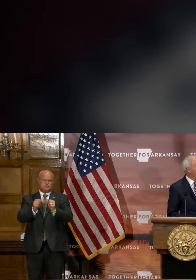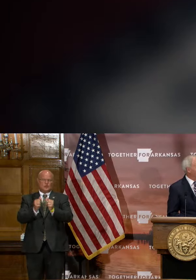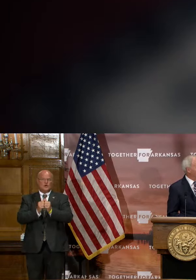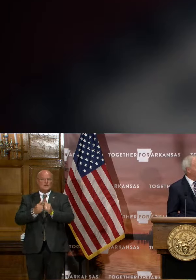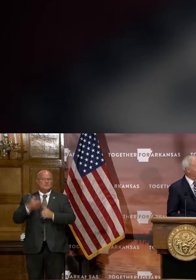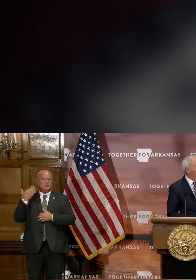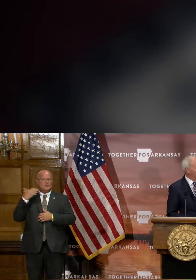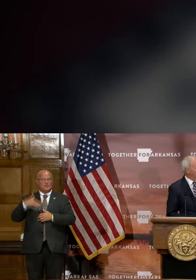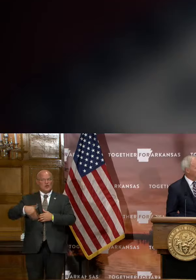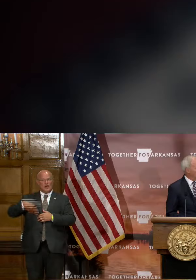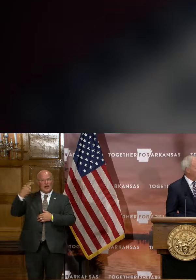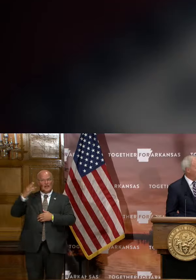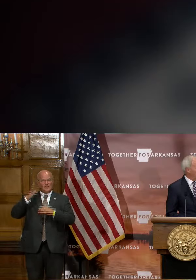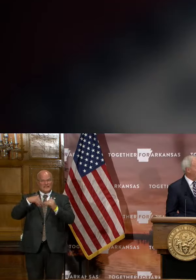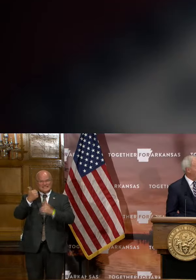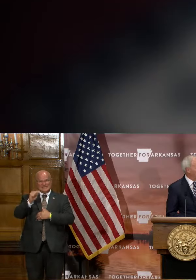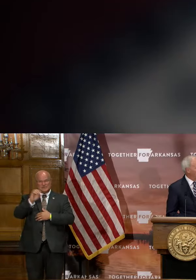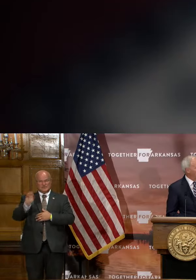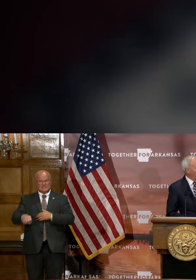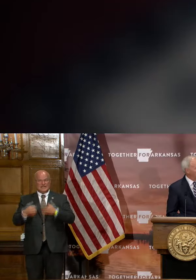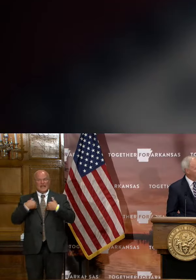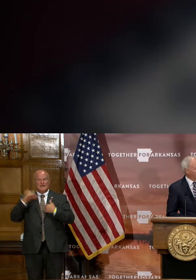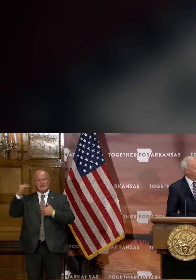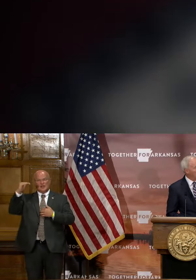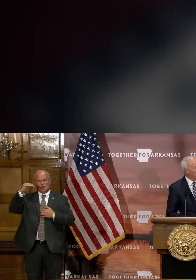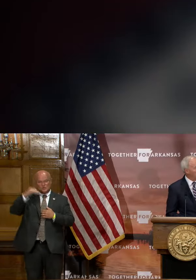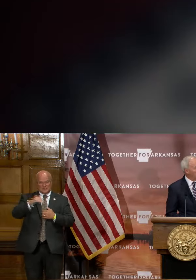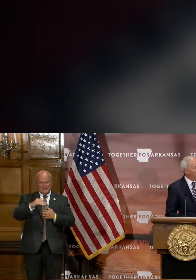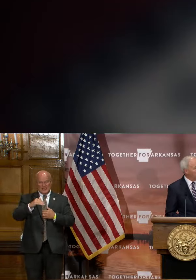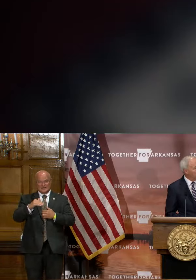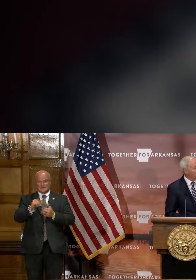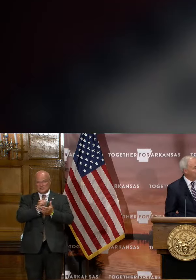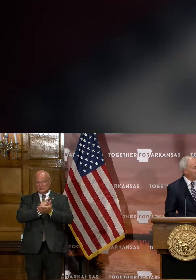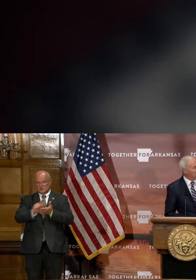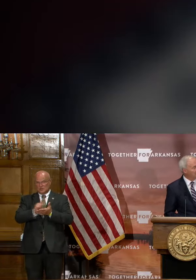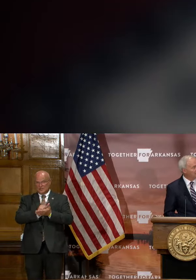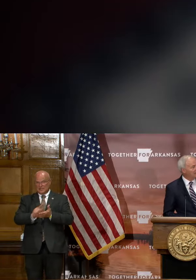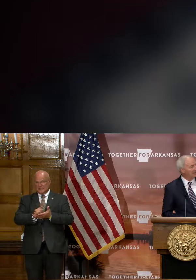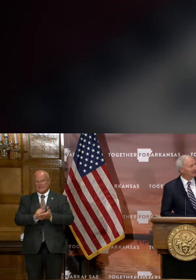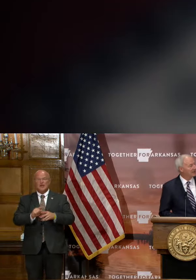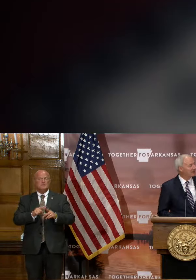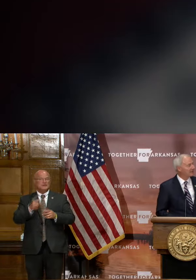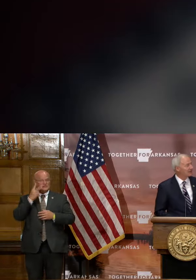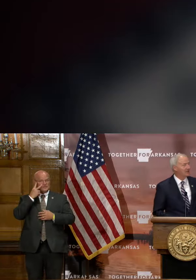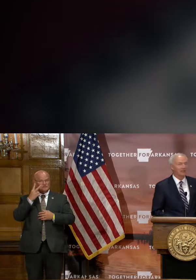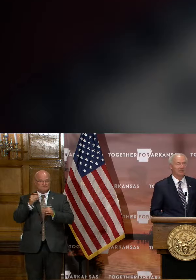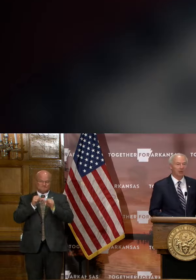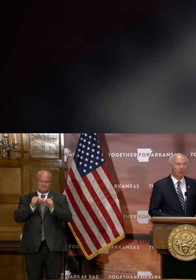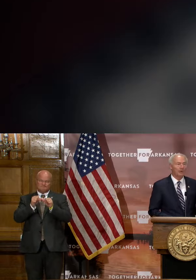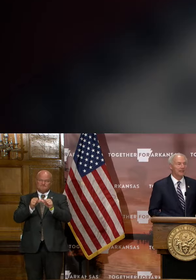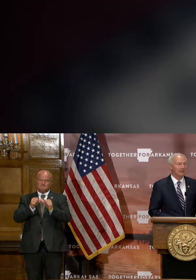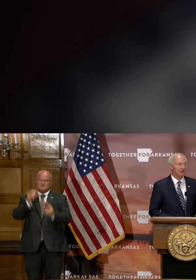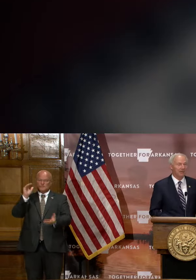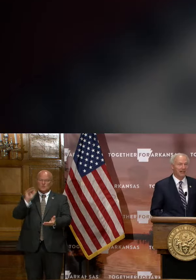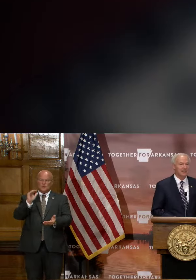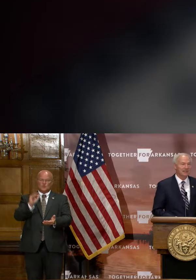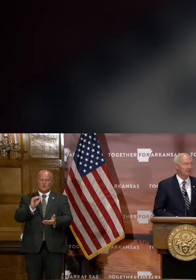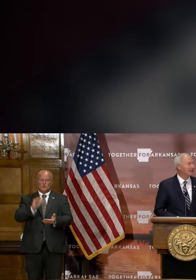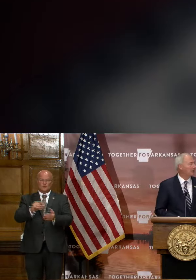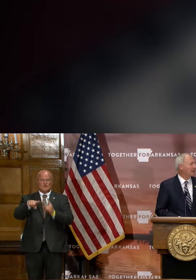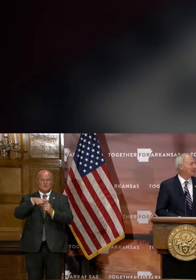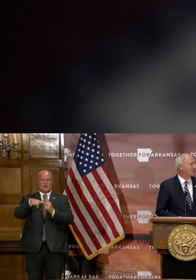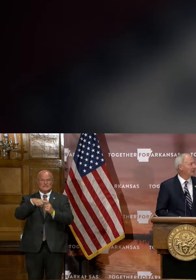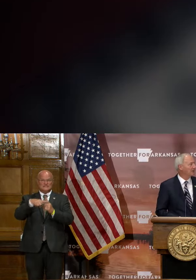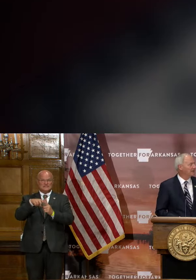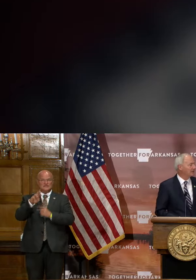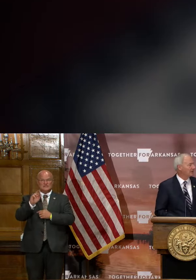was up over 10%, having that go down, and this is by week. But you've seen a consistent lowering of our